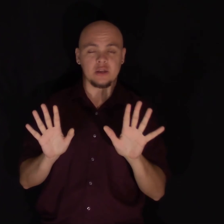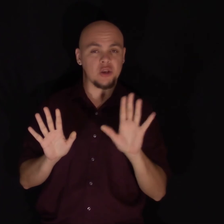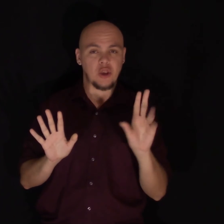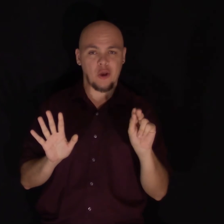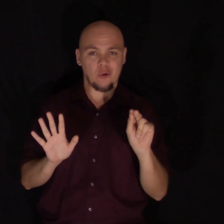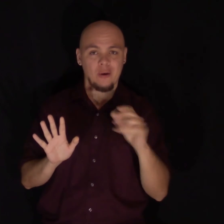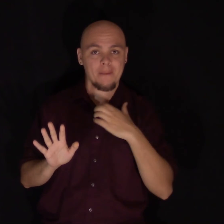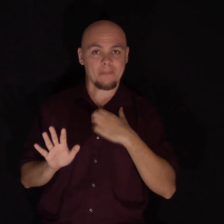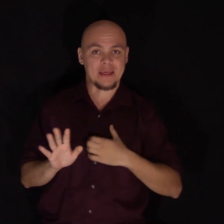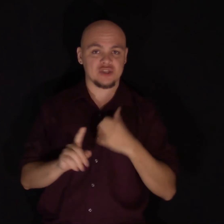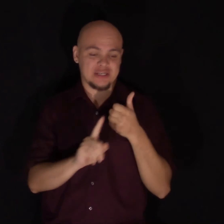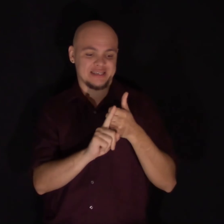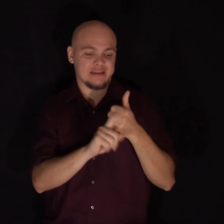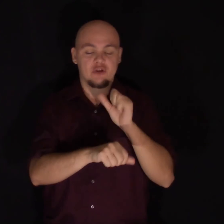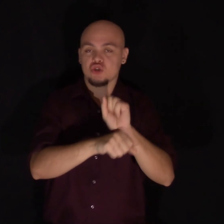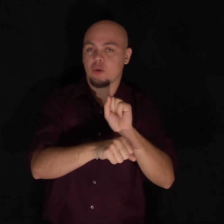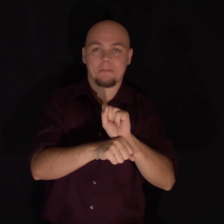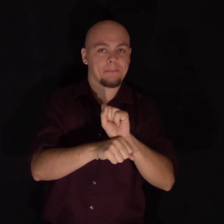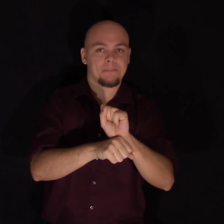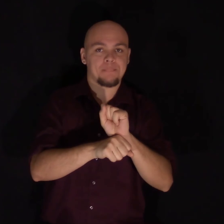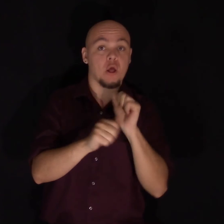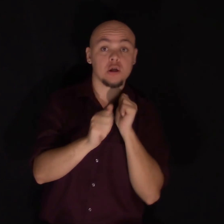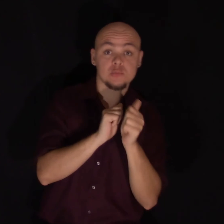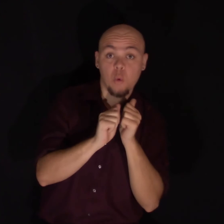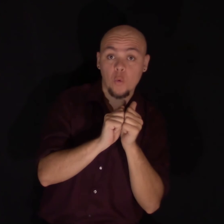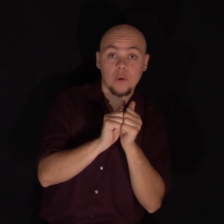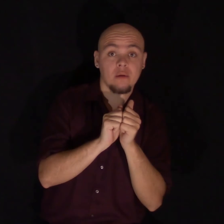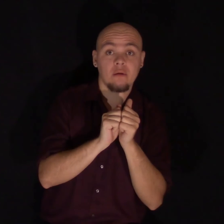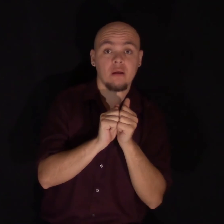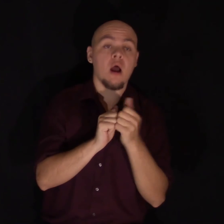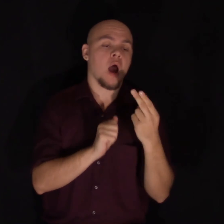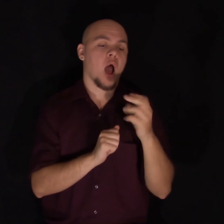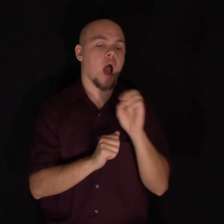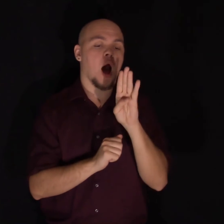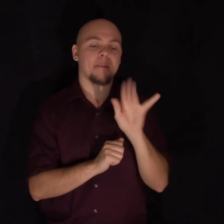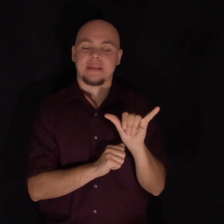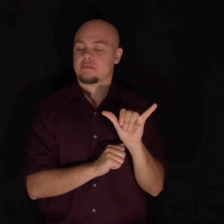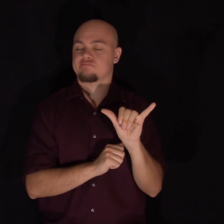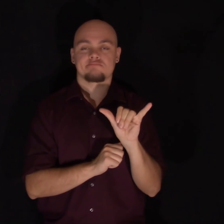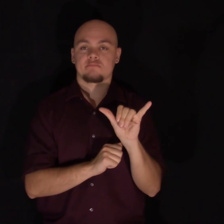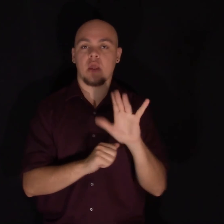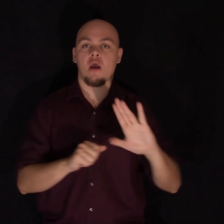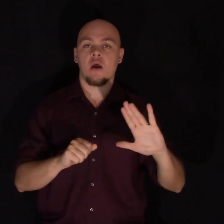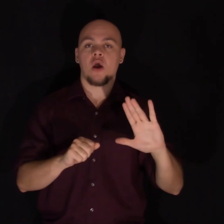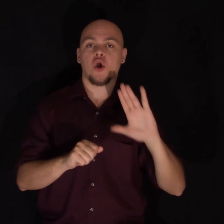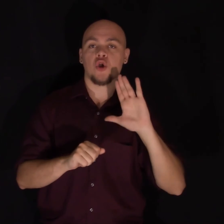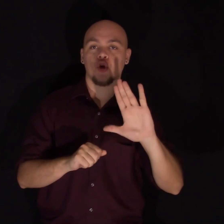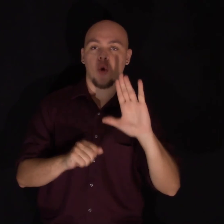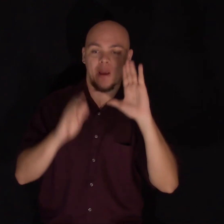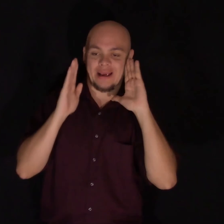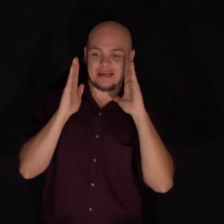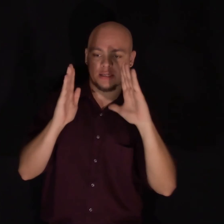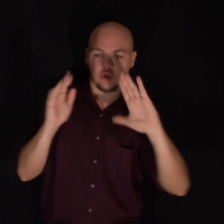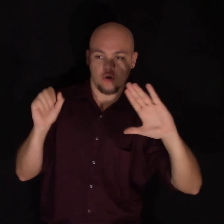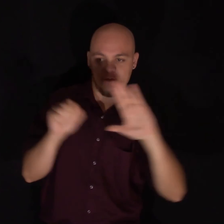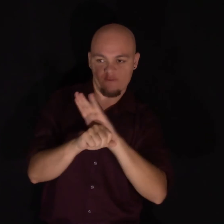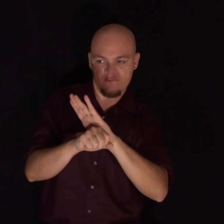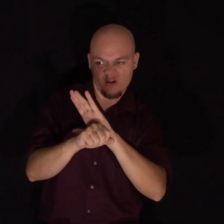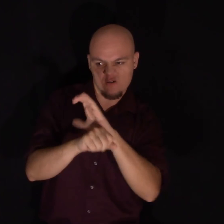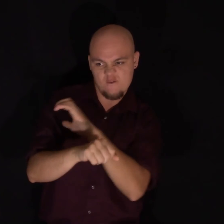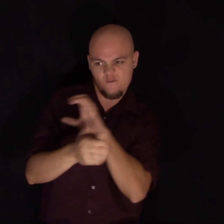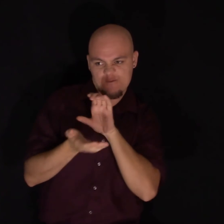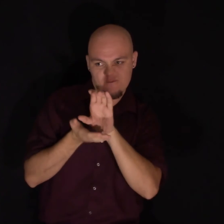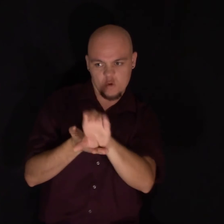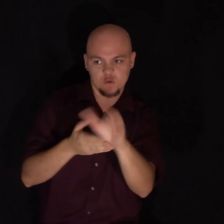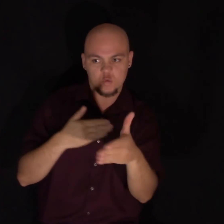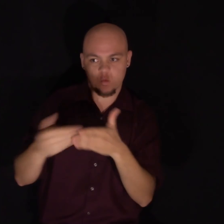Passion is not a job, a sport, or a hobby. It is the full force of your attention and energy that you give to